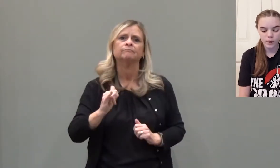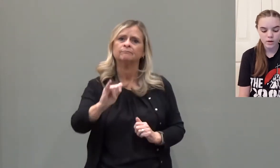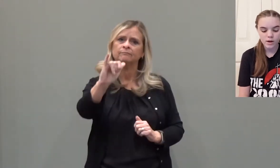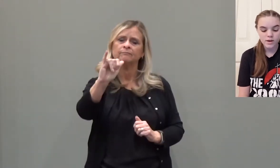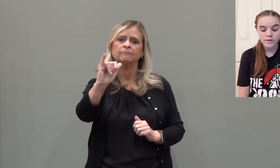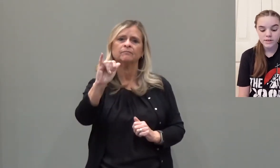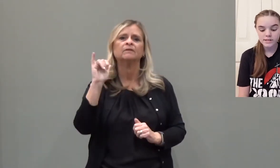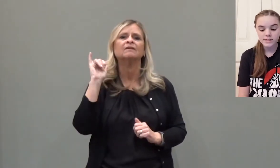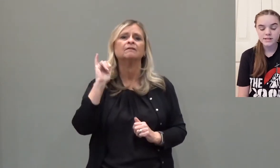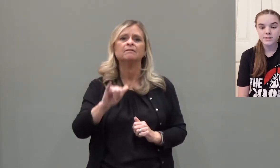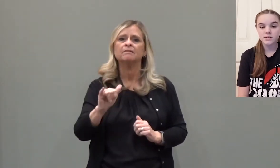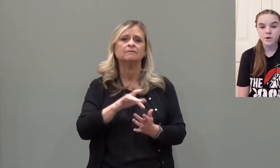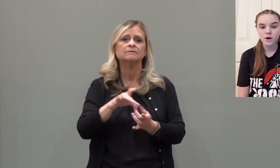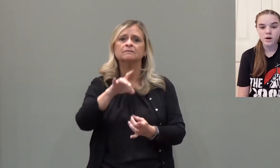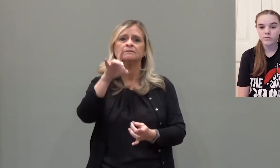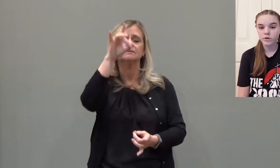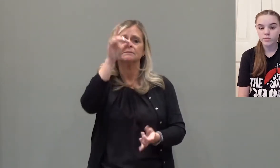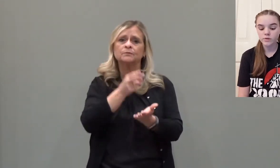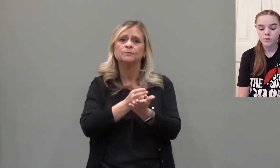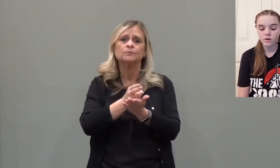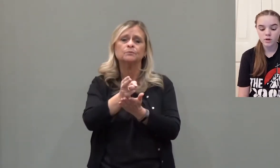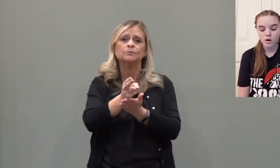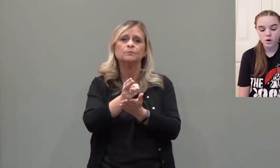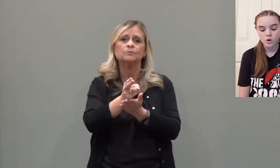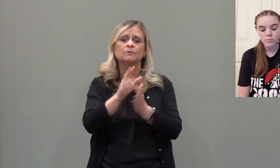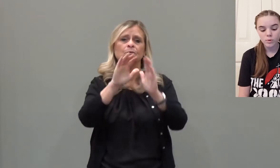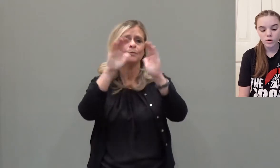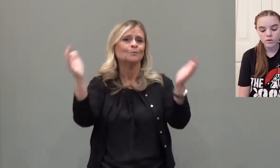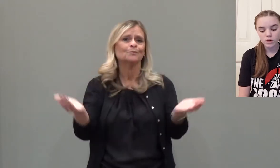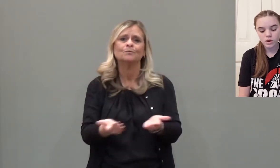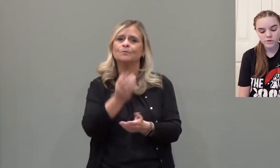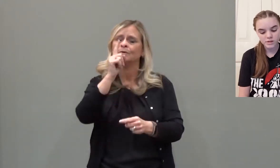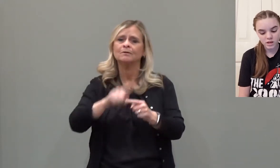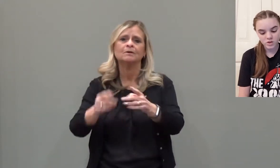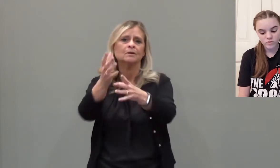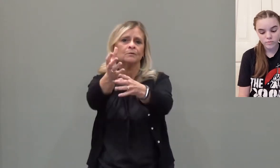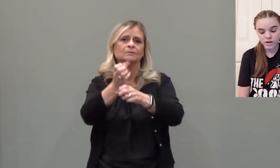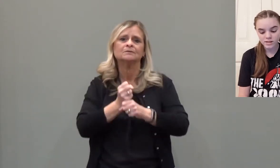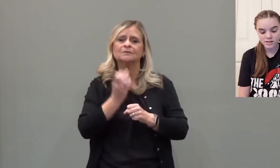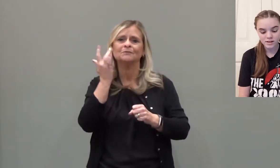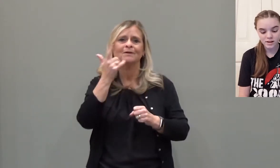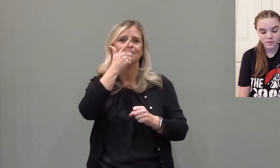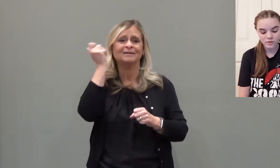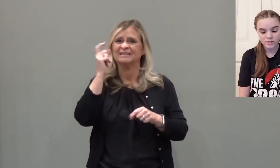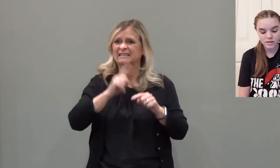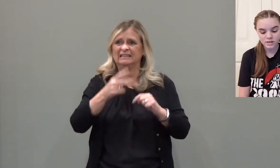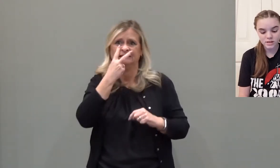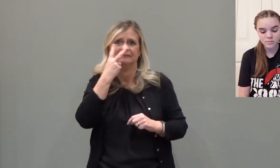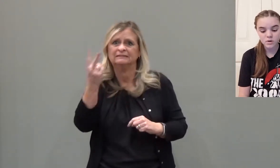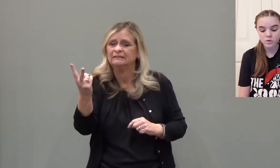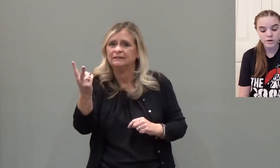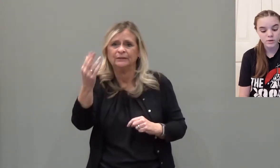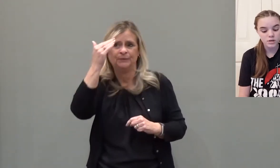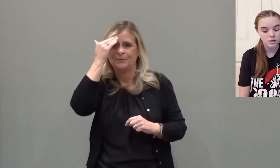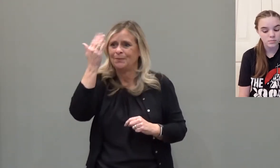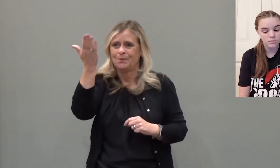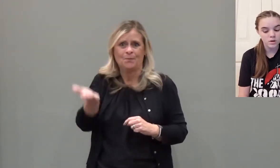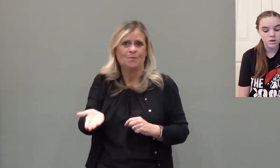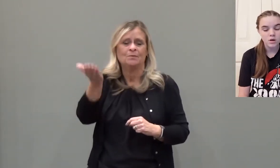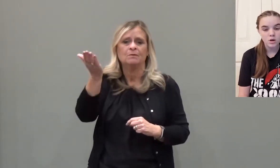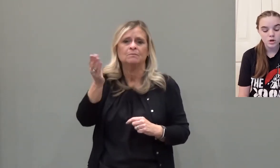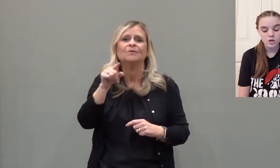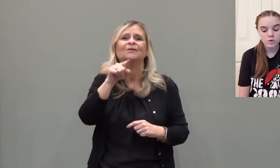forever. This is the Spirit of truth, whom the world cannot receive because it neither sees him nor knows